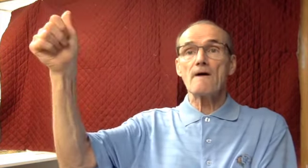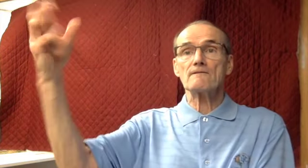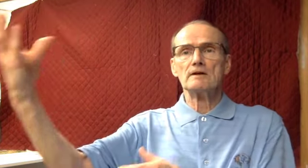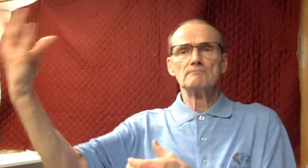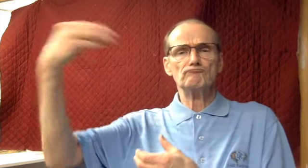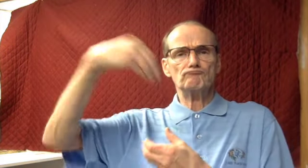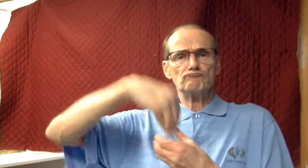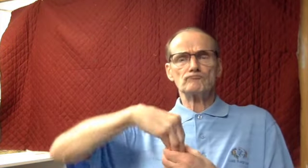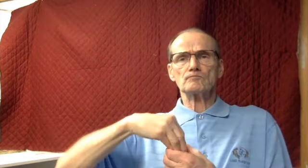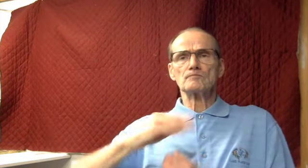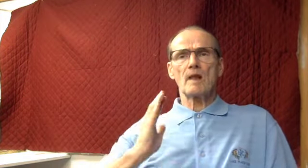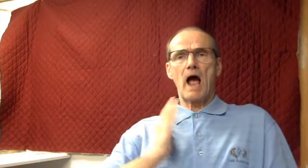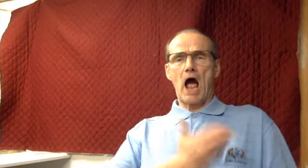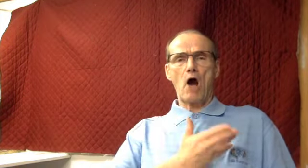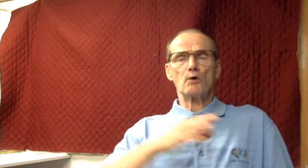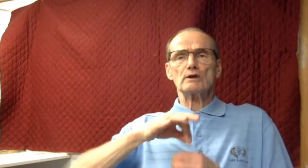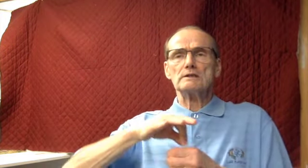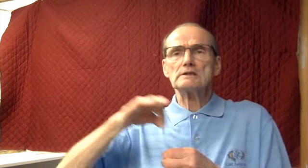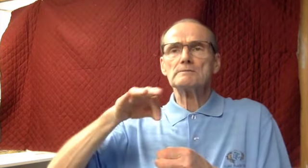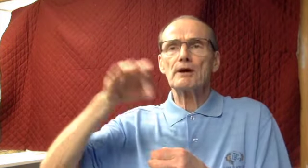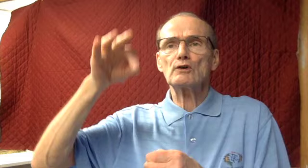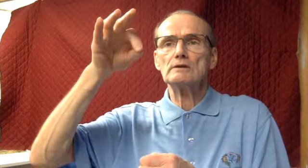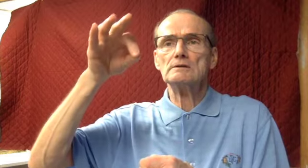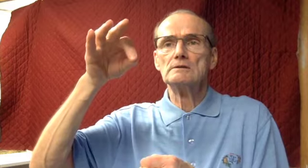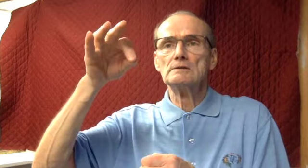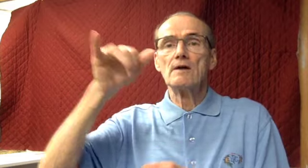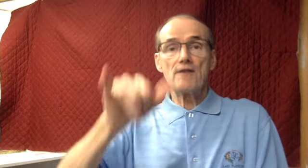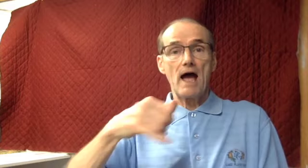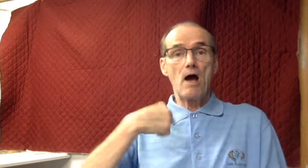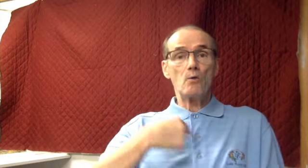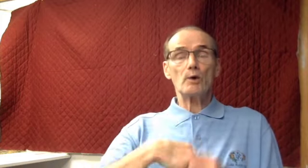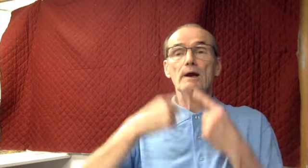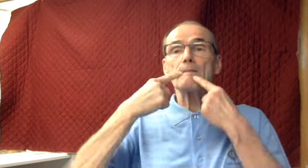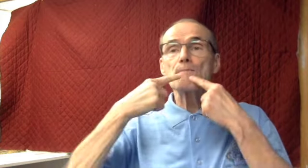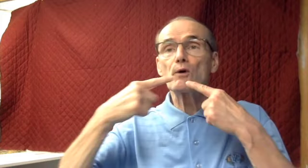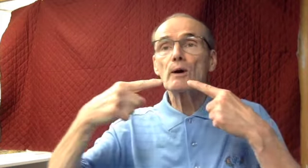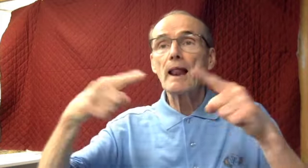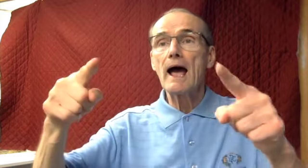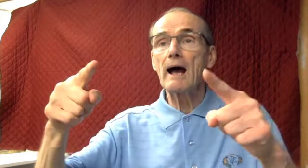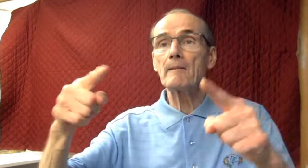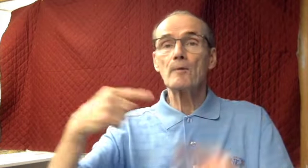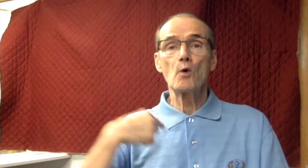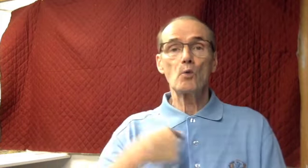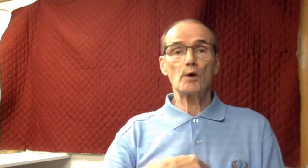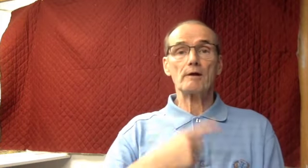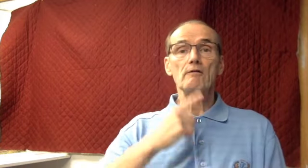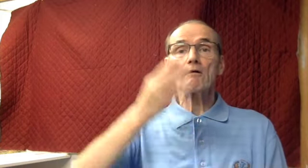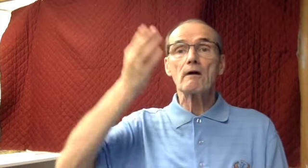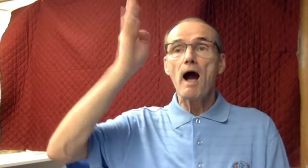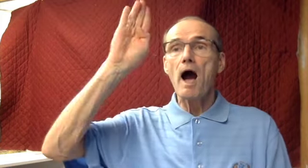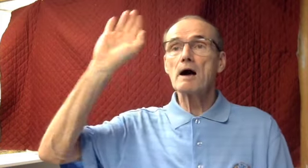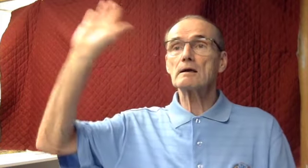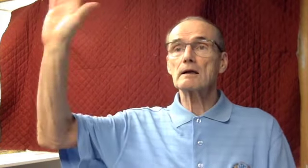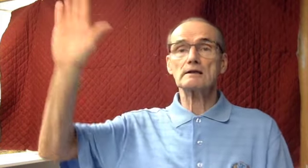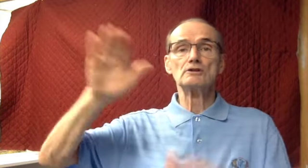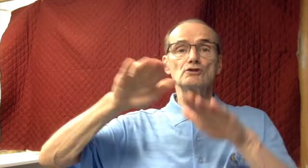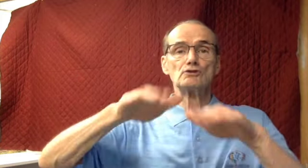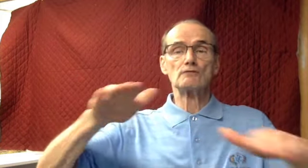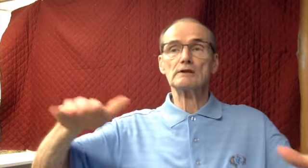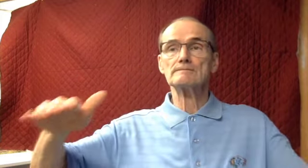The Spirit himself bears witness with our spirit that we are